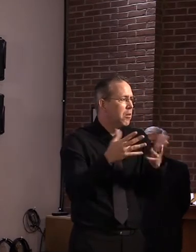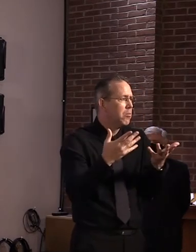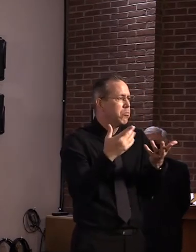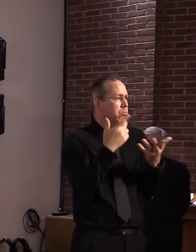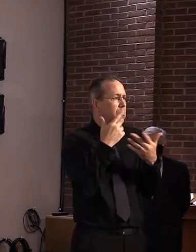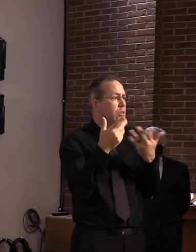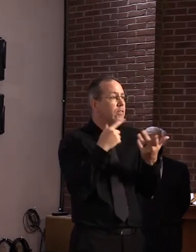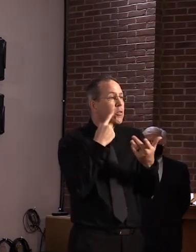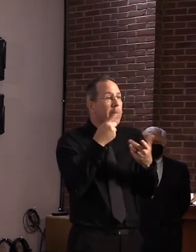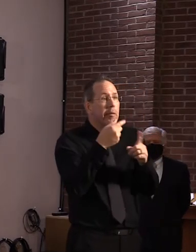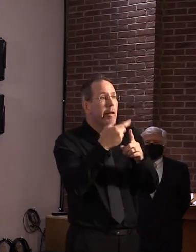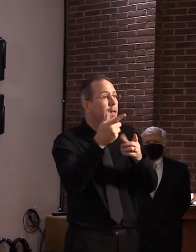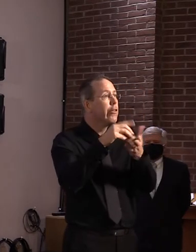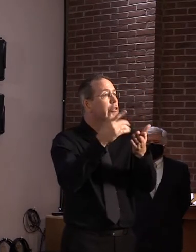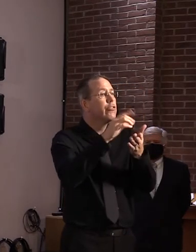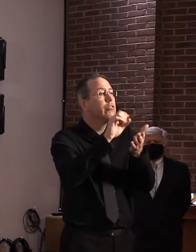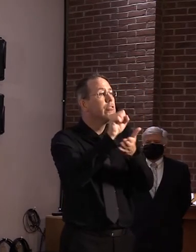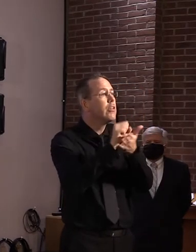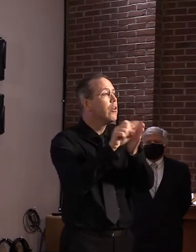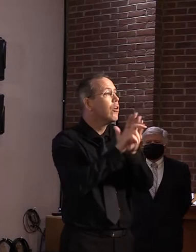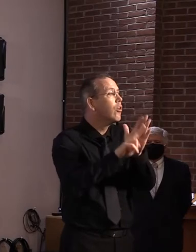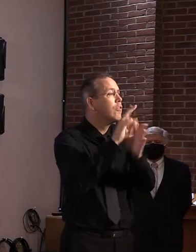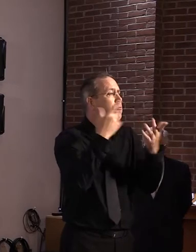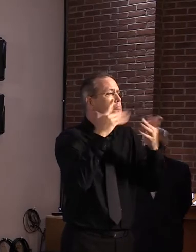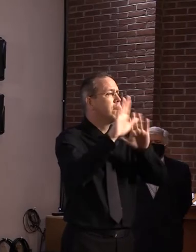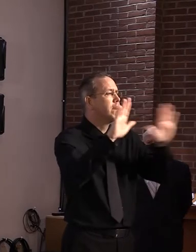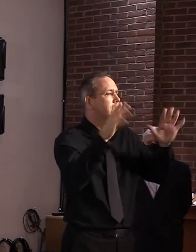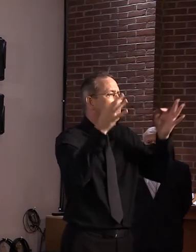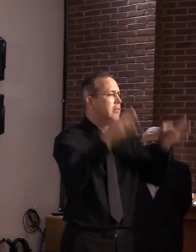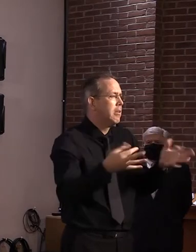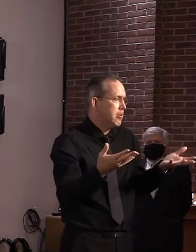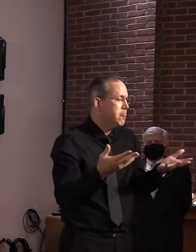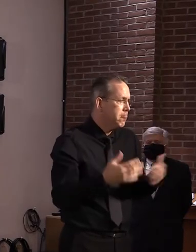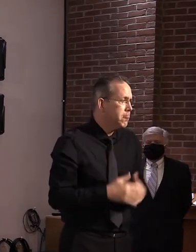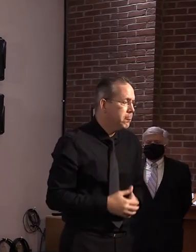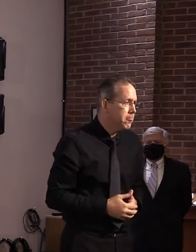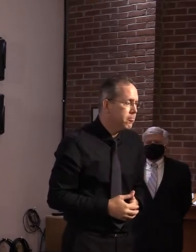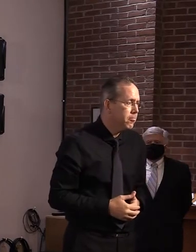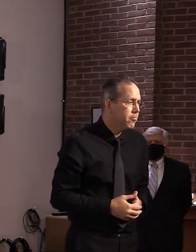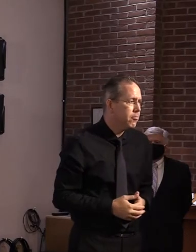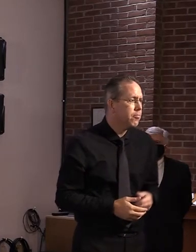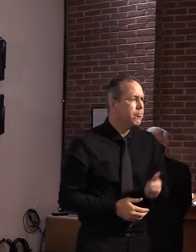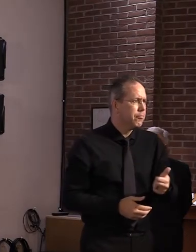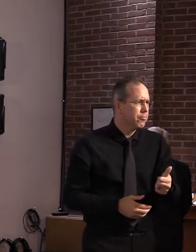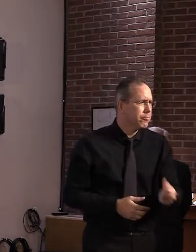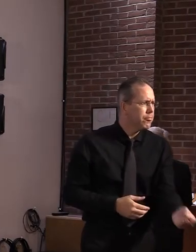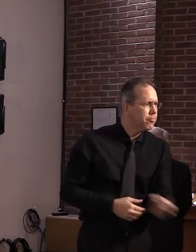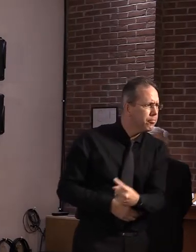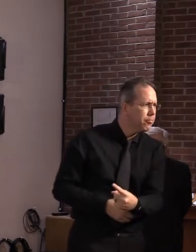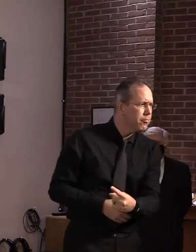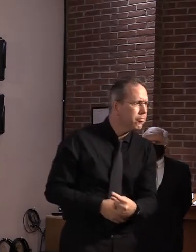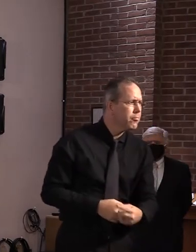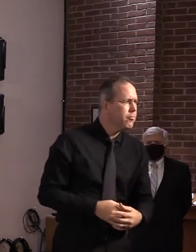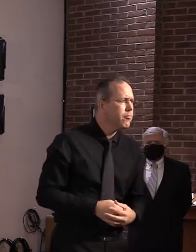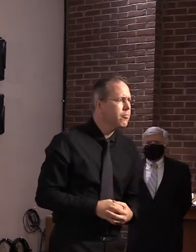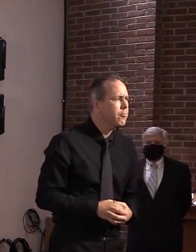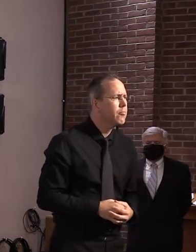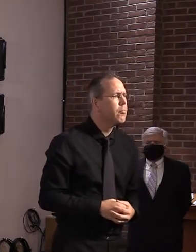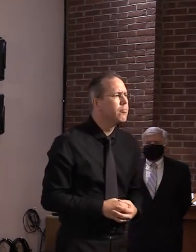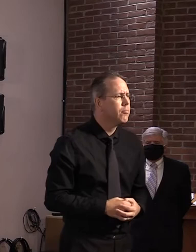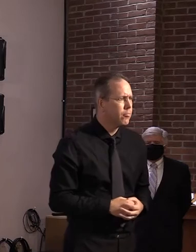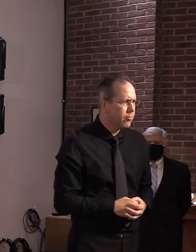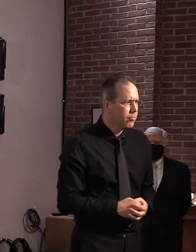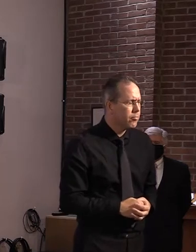Okay, and one kind of clarifying question about the Elderwood case. You said that the you